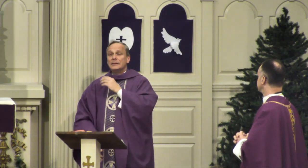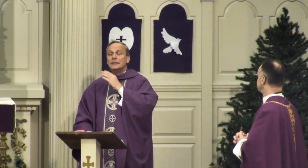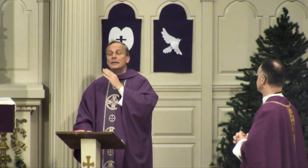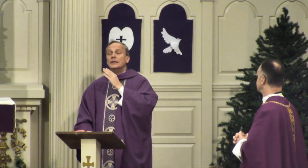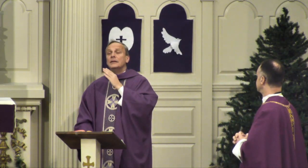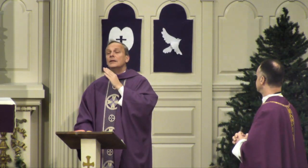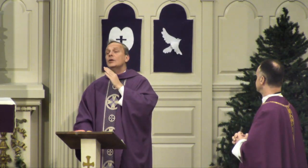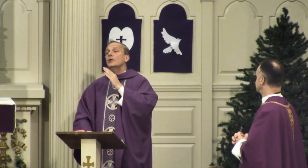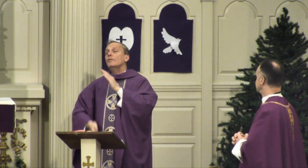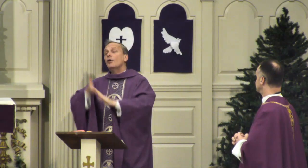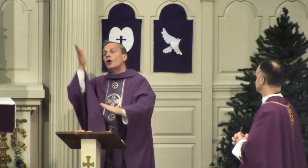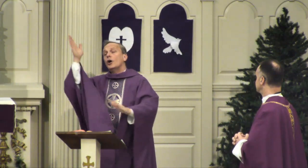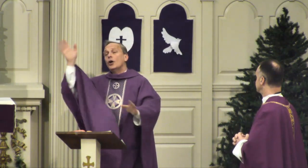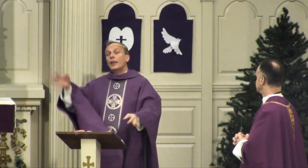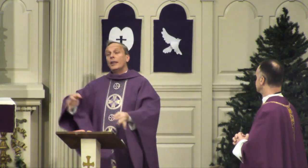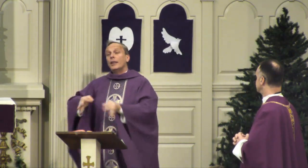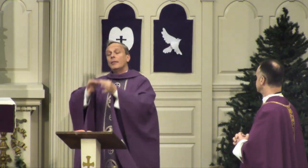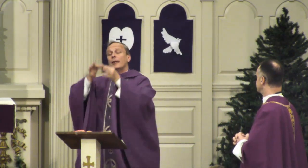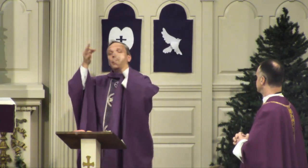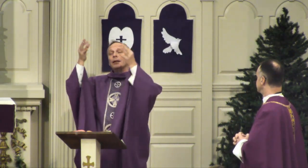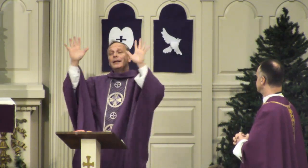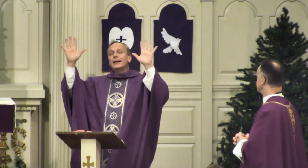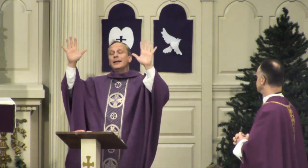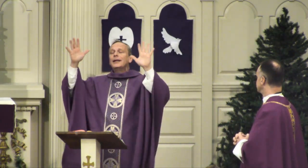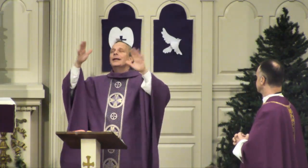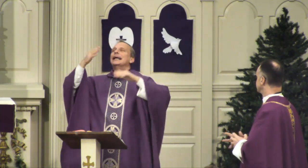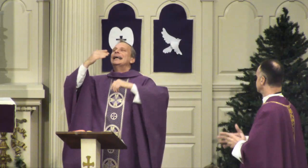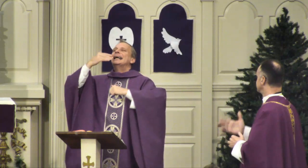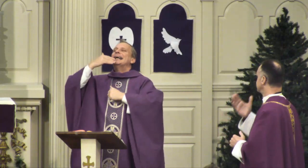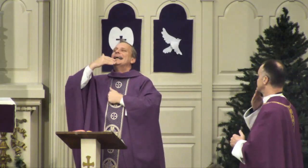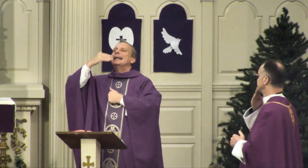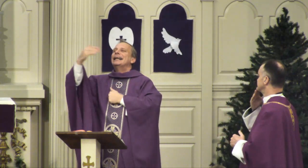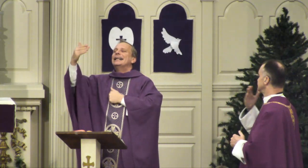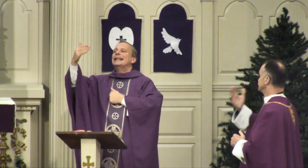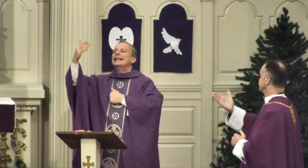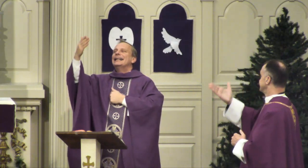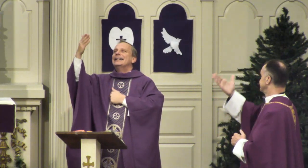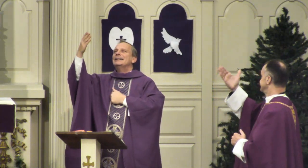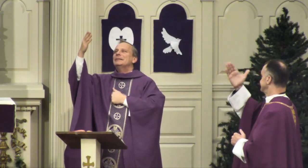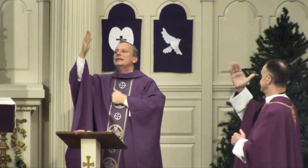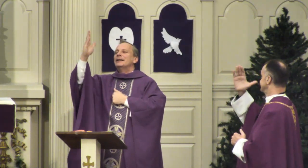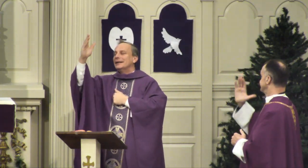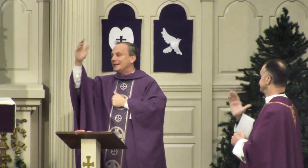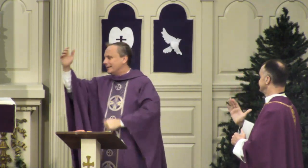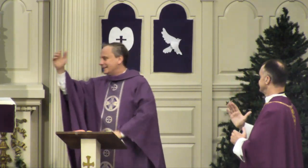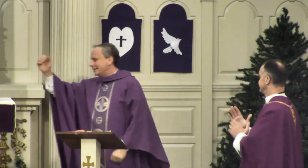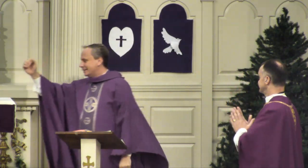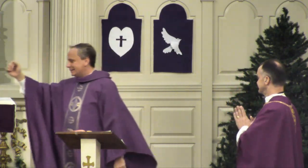Go forth, the Mass is ended. Thanks be to God.